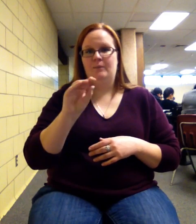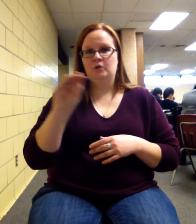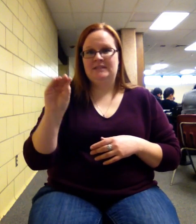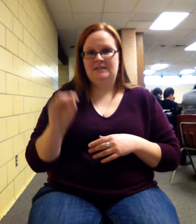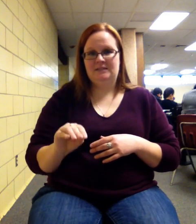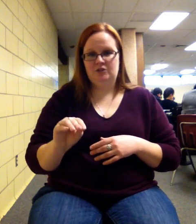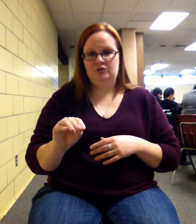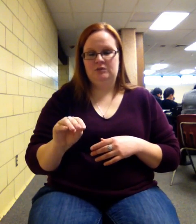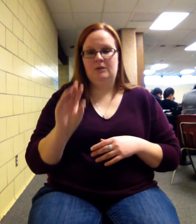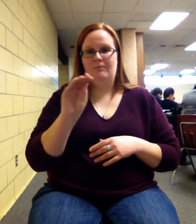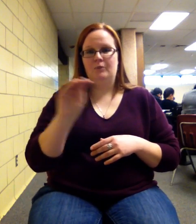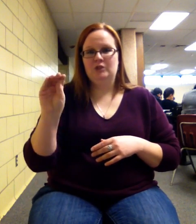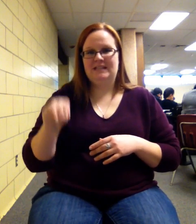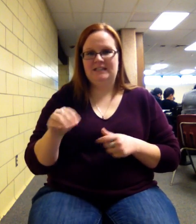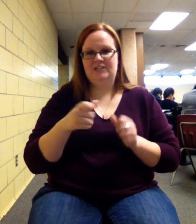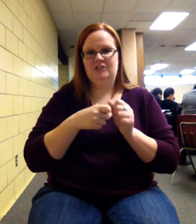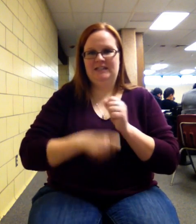A percentage per period.